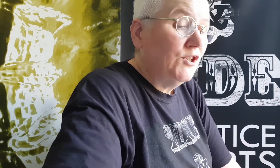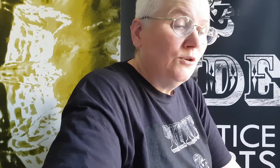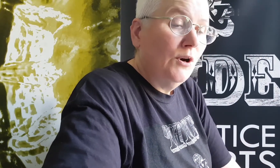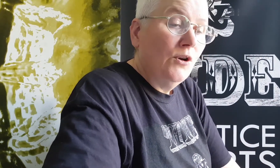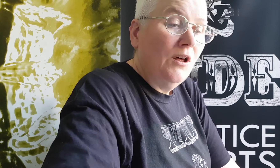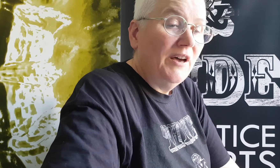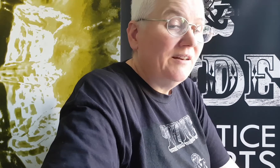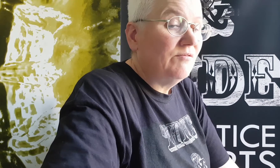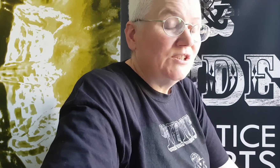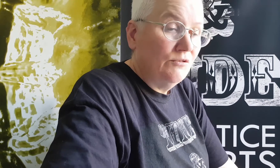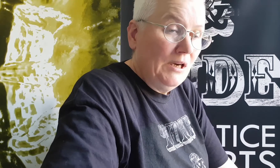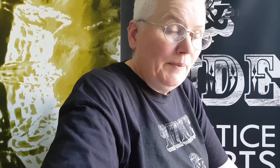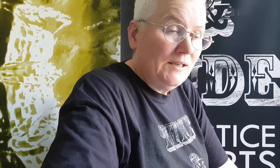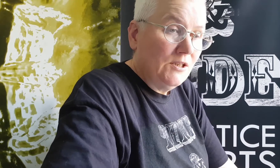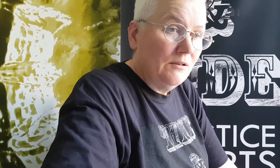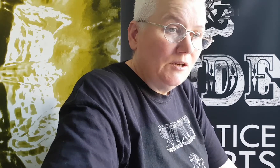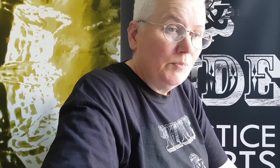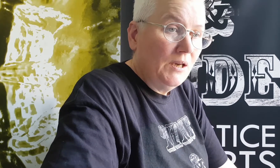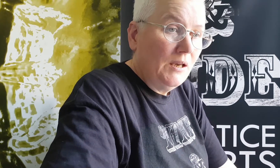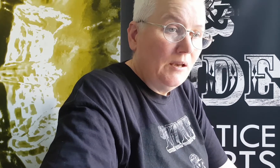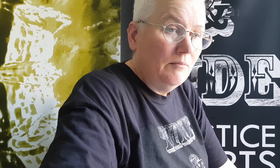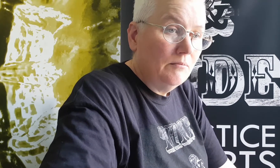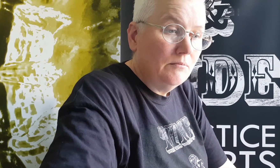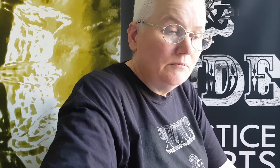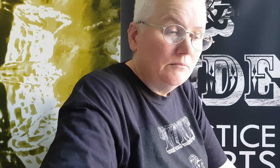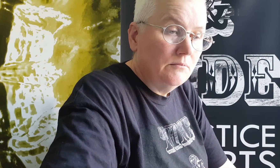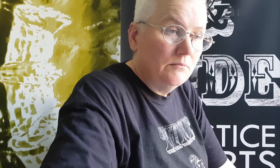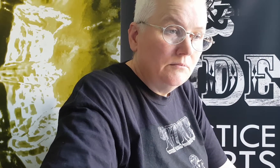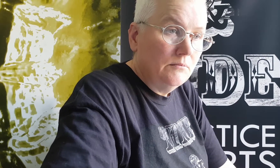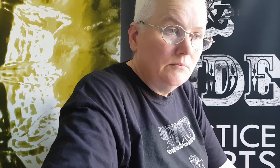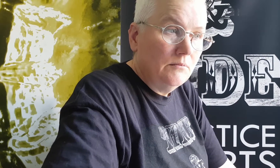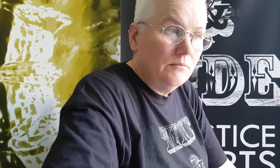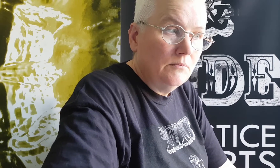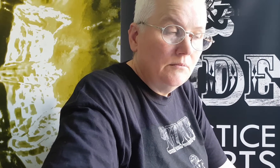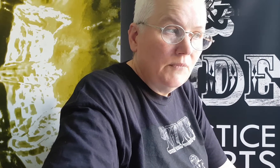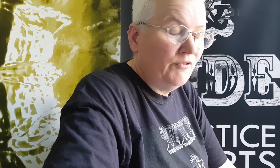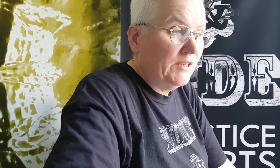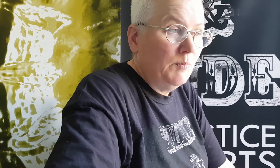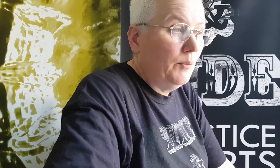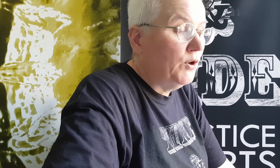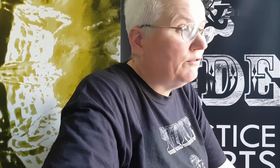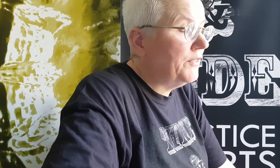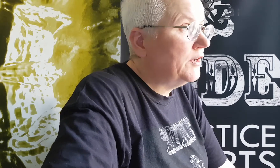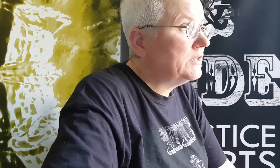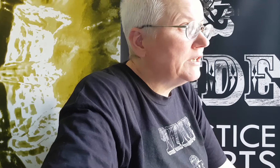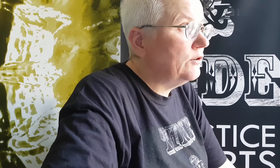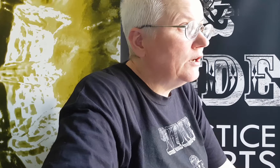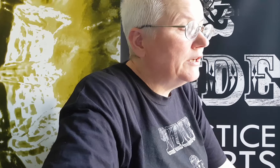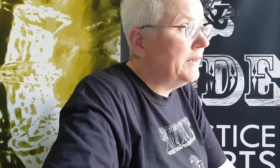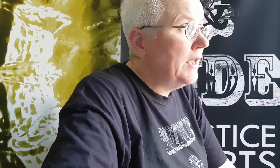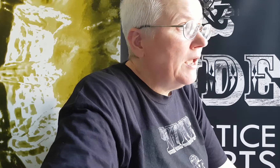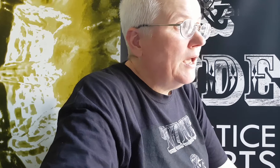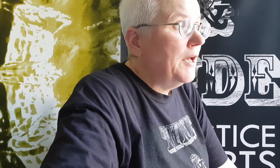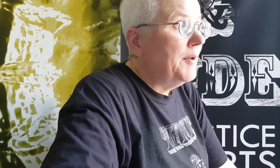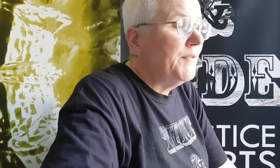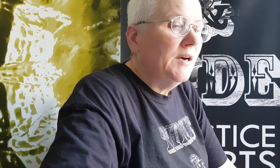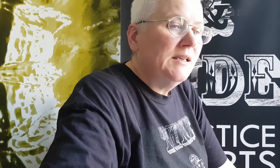do it online, it doesn't really matter. It can be, in fact, it might work rather nicely online. The idea